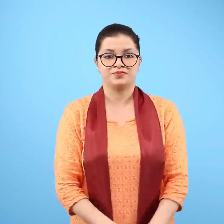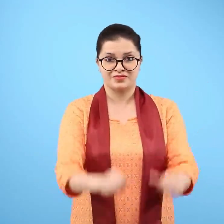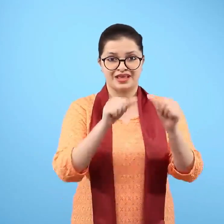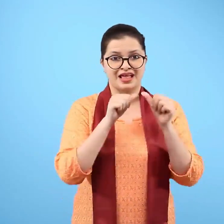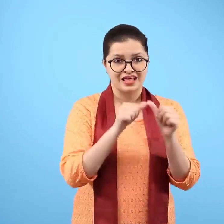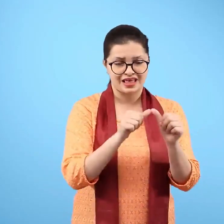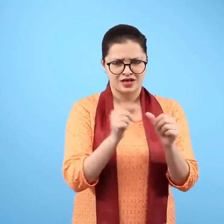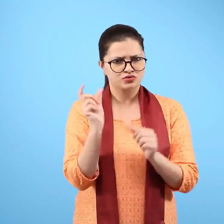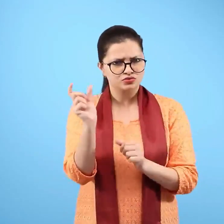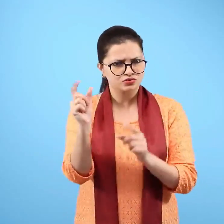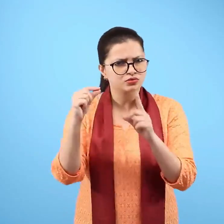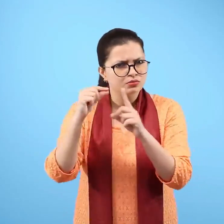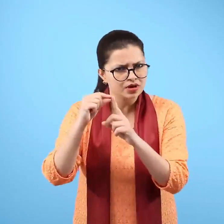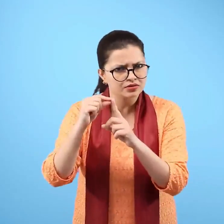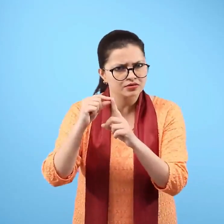Uttar Pradesh,